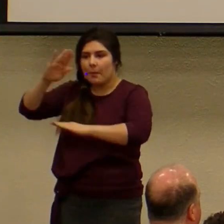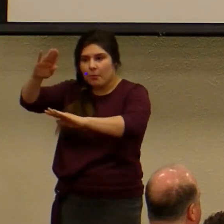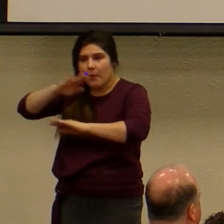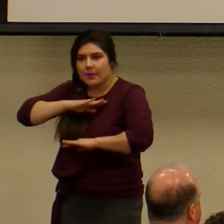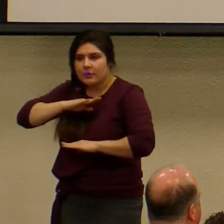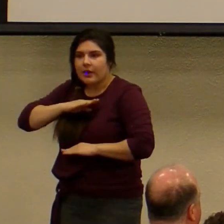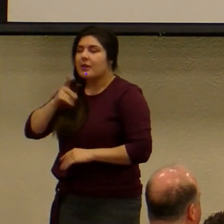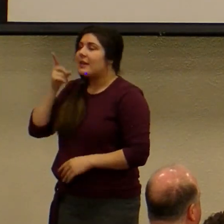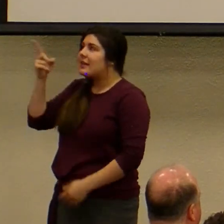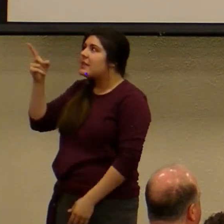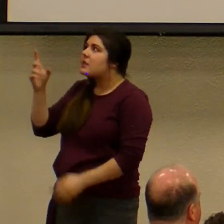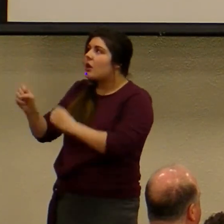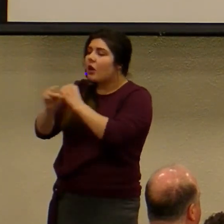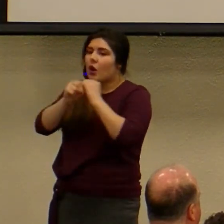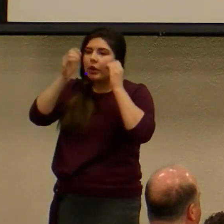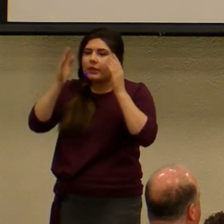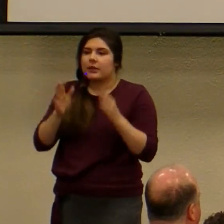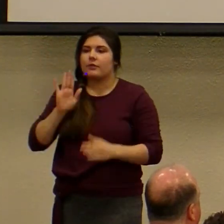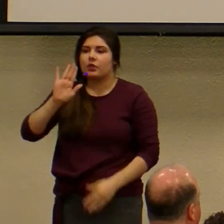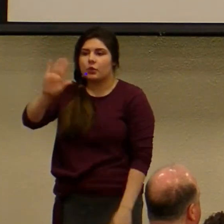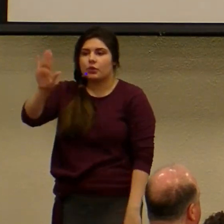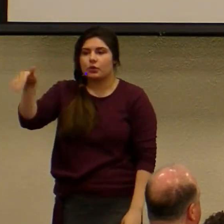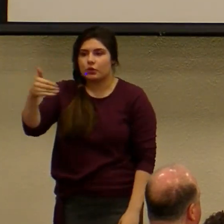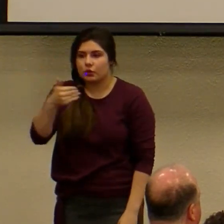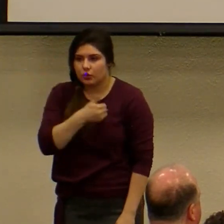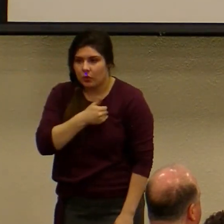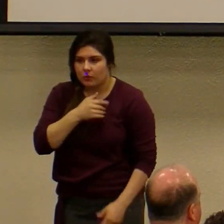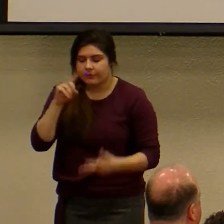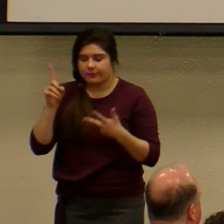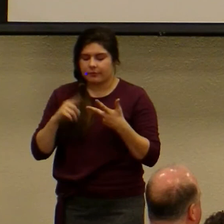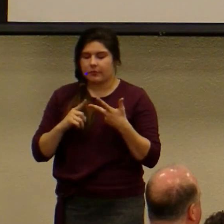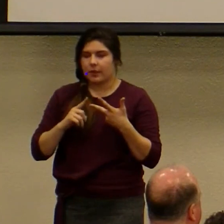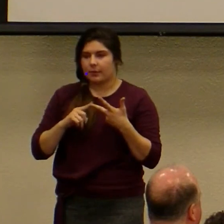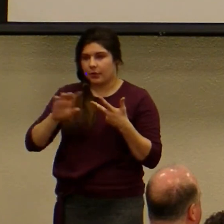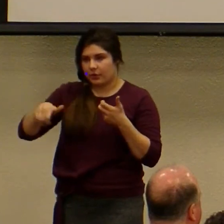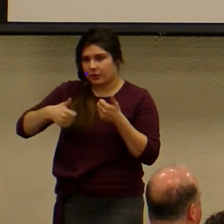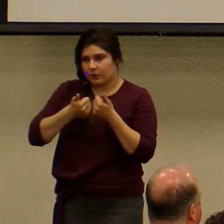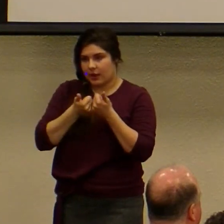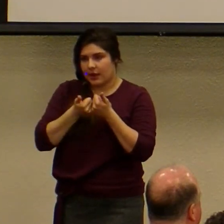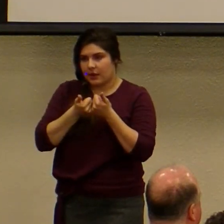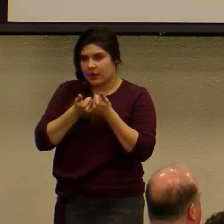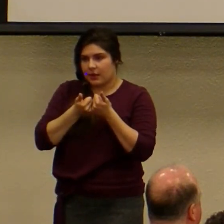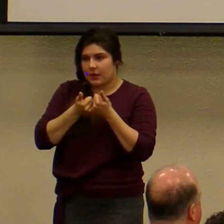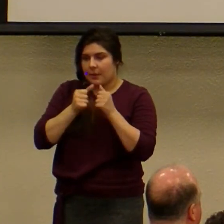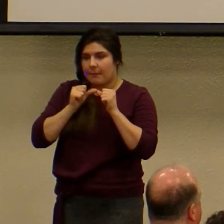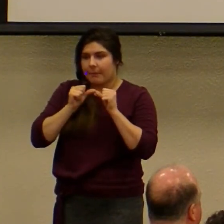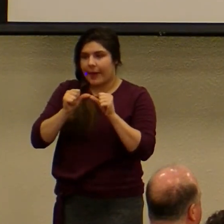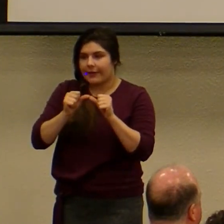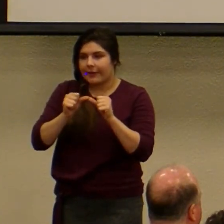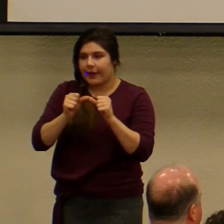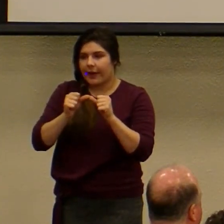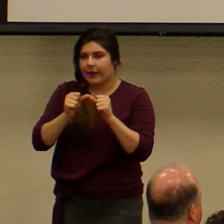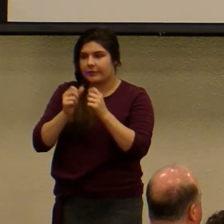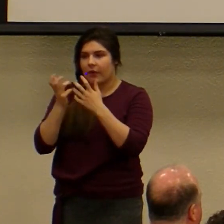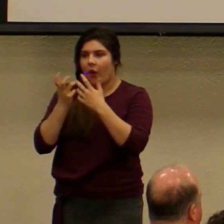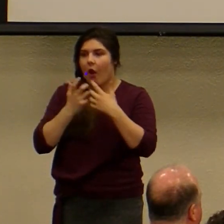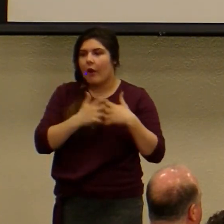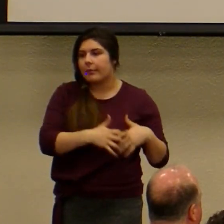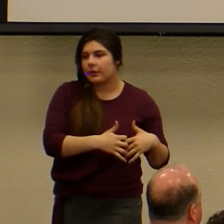the guardian of your soul. And then number 3, maintain the harmony. This is your third